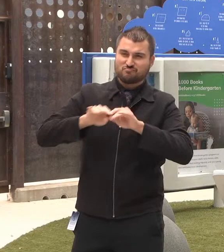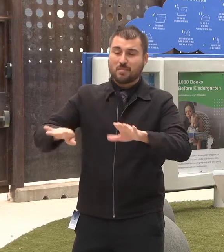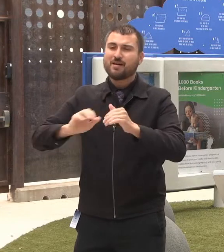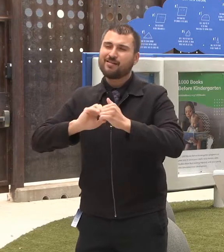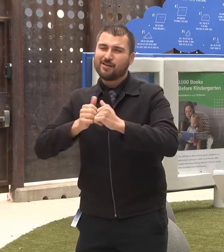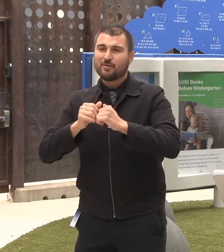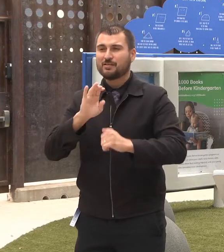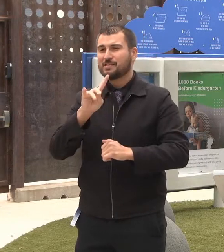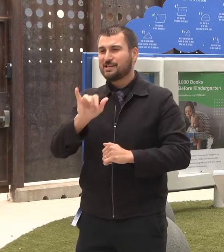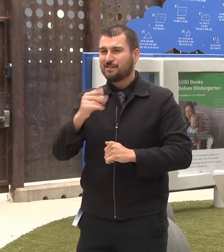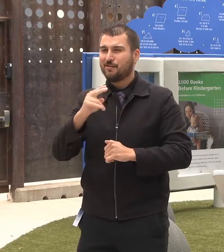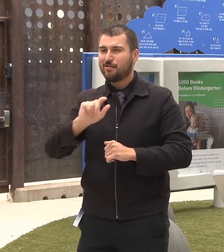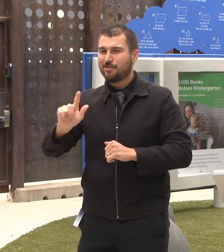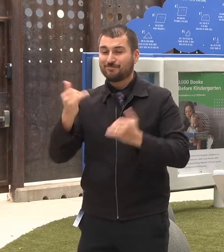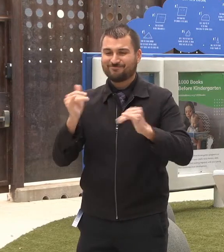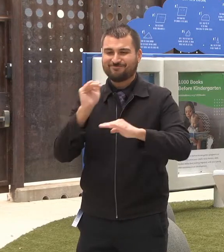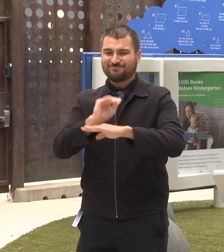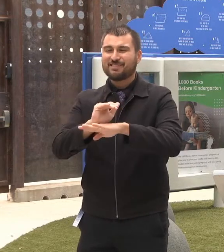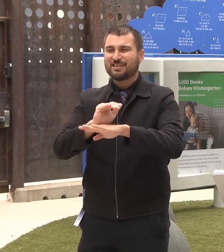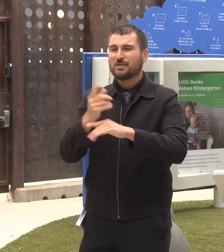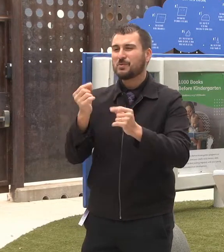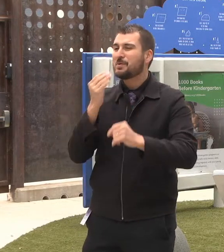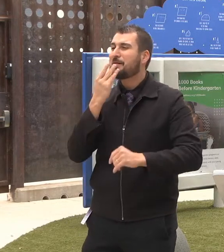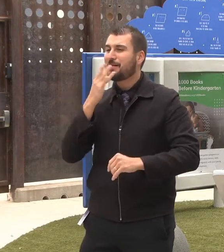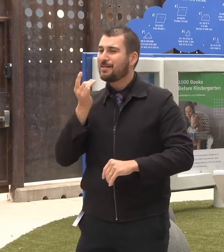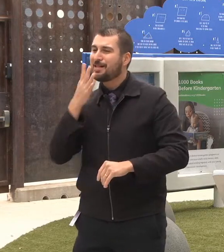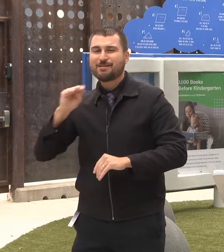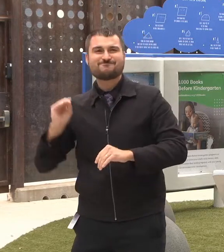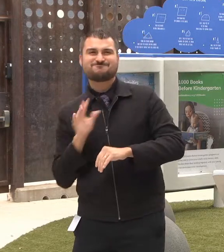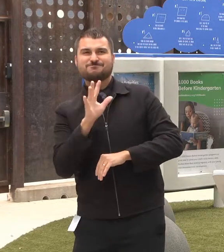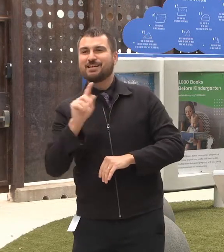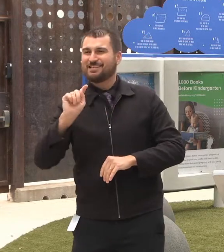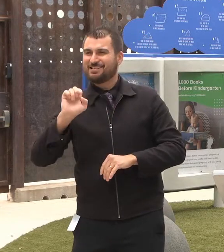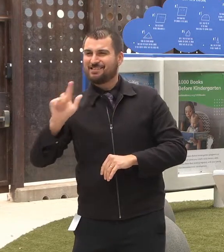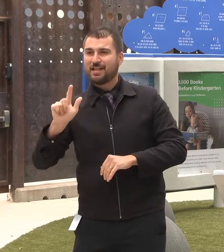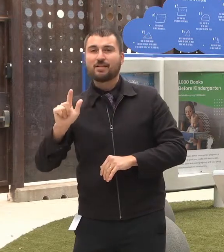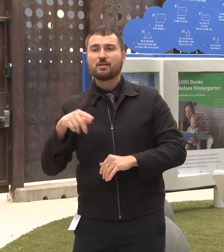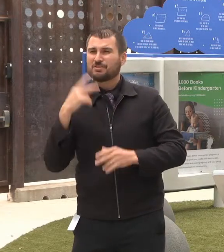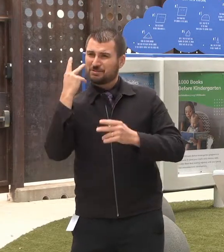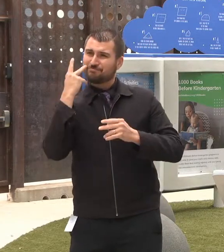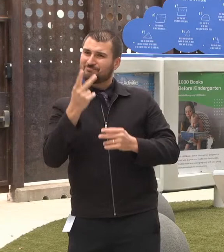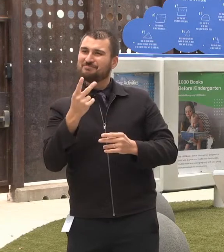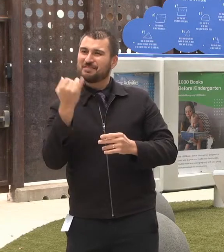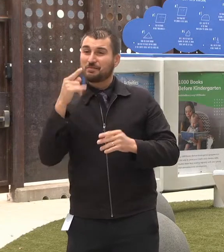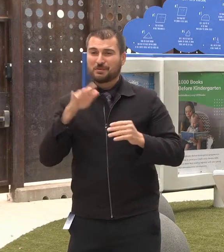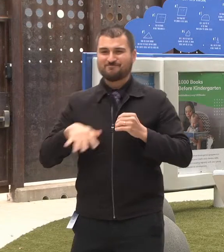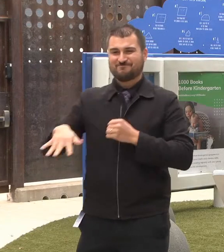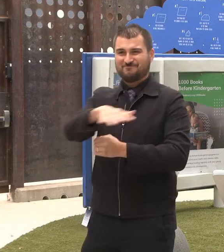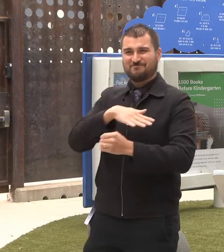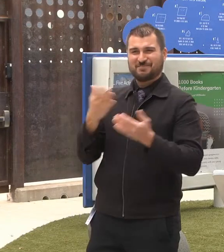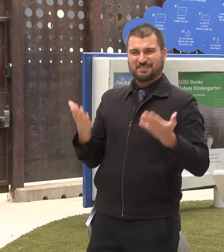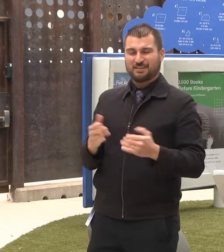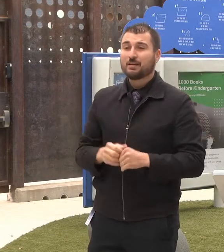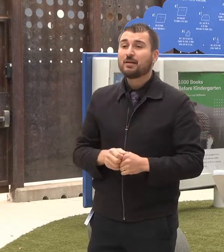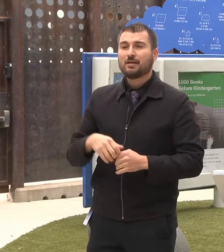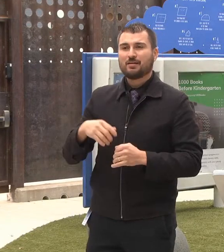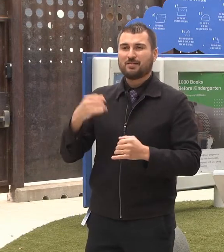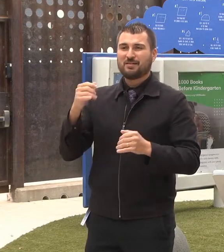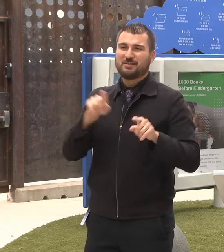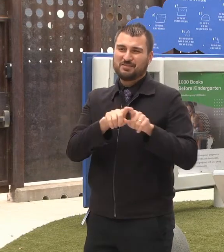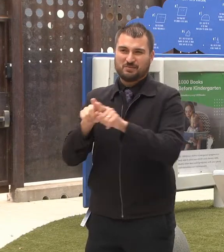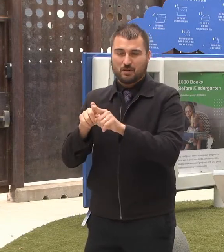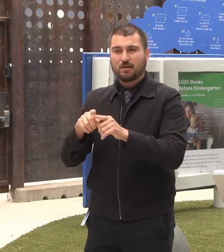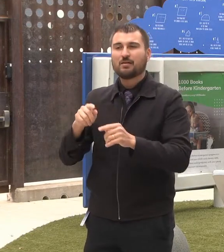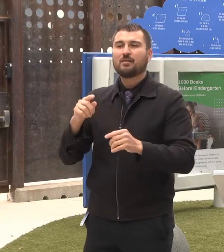up teal tonight. So be sure to check it out if you're in the area. And last, Veterans Day, just a reminder that City Hall will